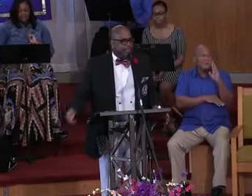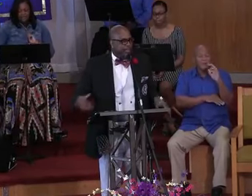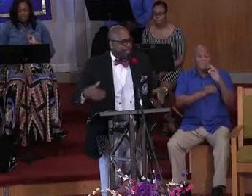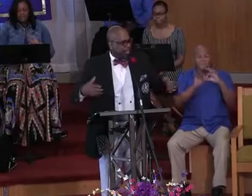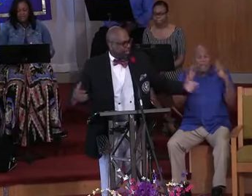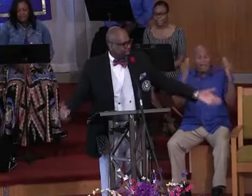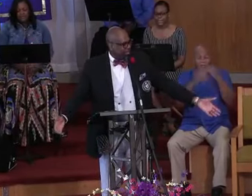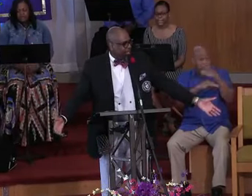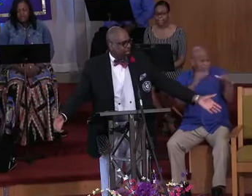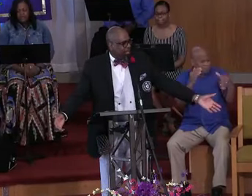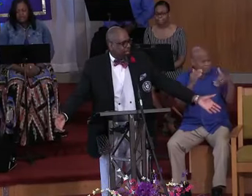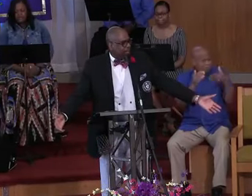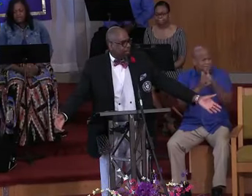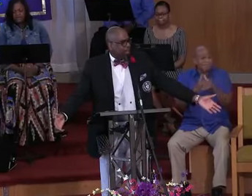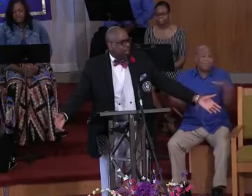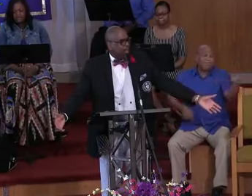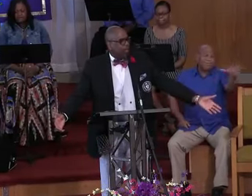family,